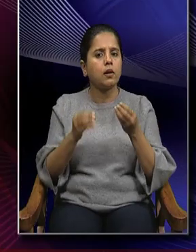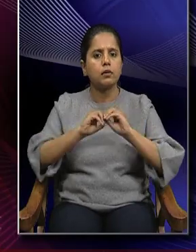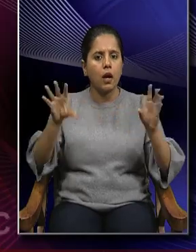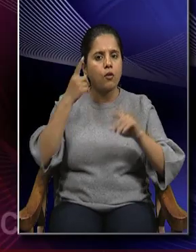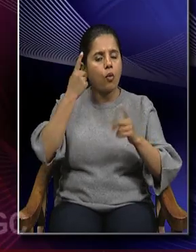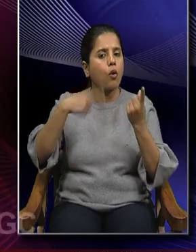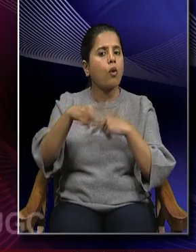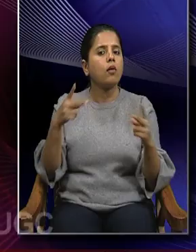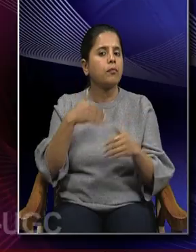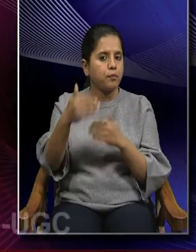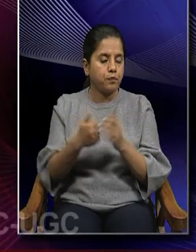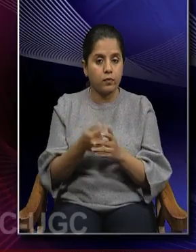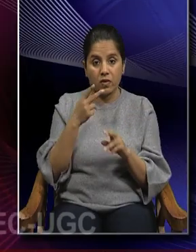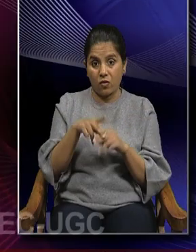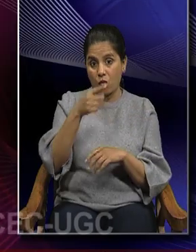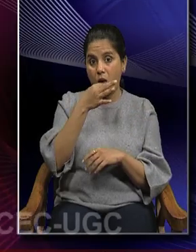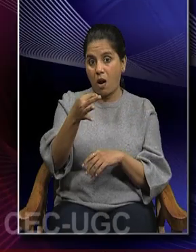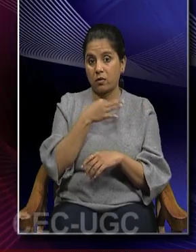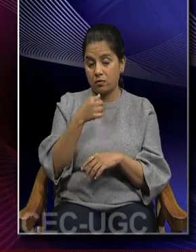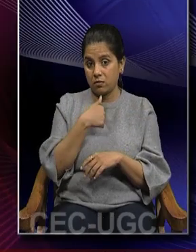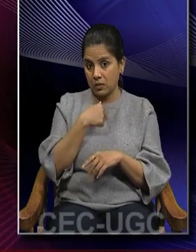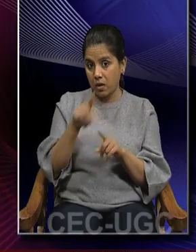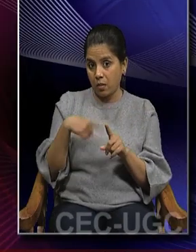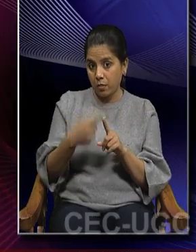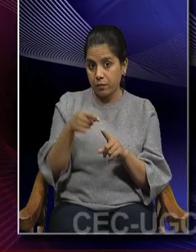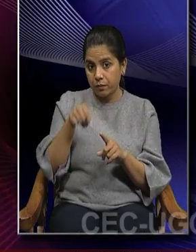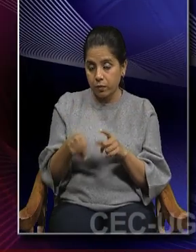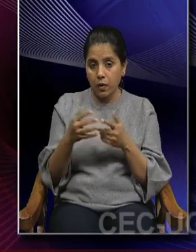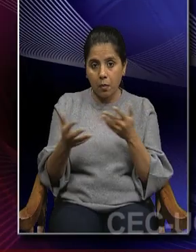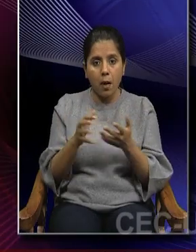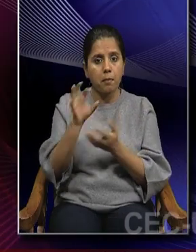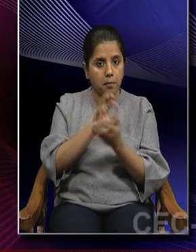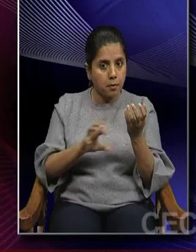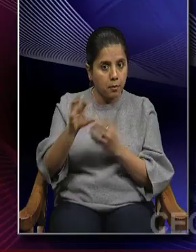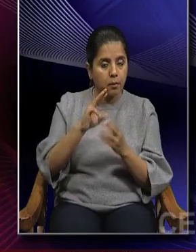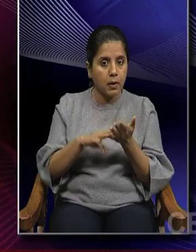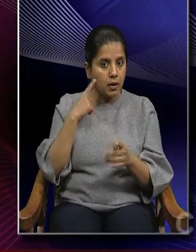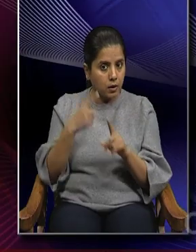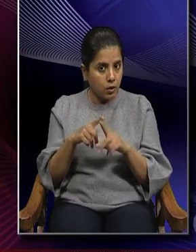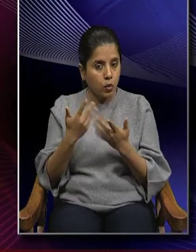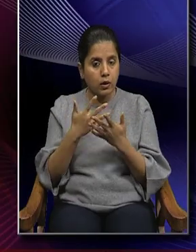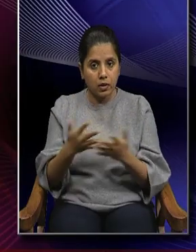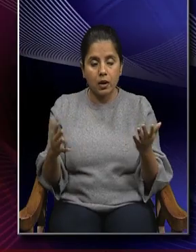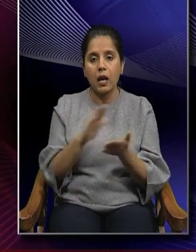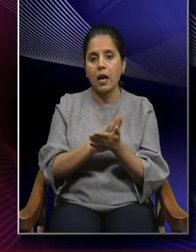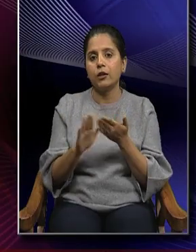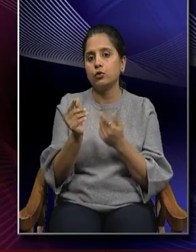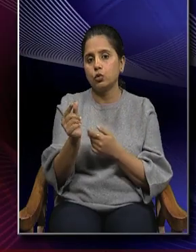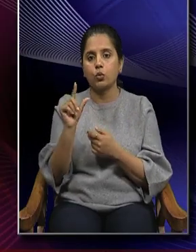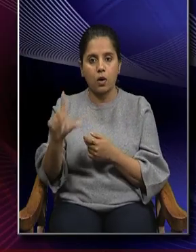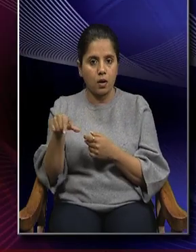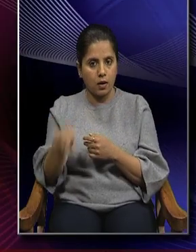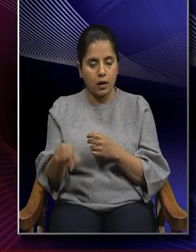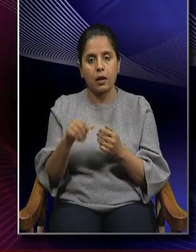firm. So, if you ask me about the marketing mix of the product mix of HUL,